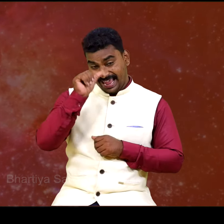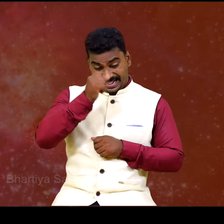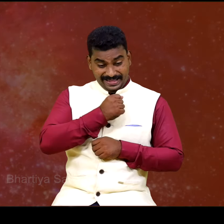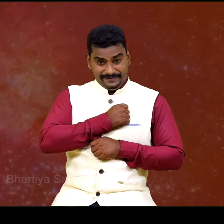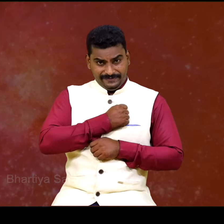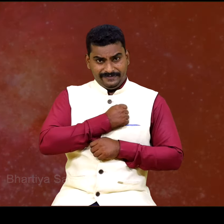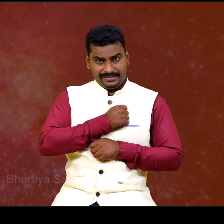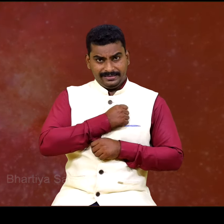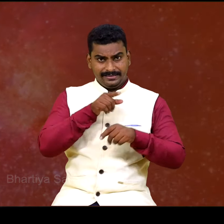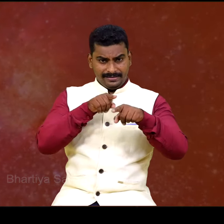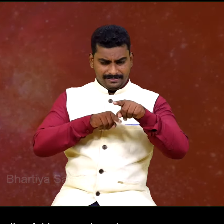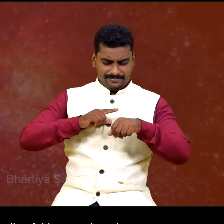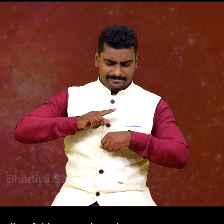Indian faiths are nirvanic.